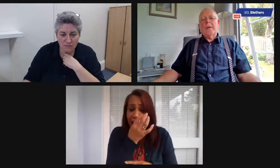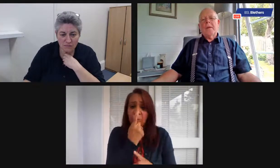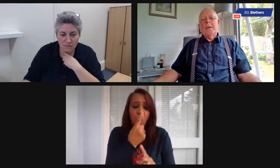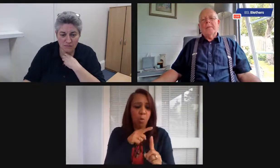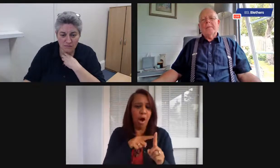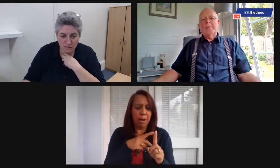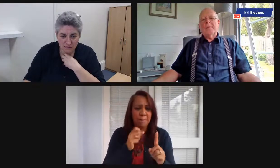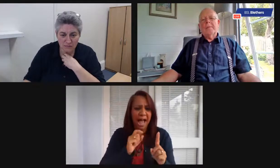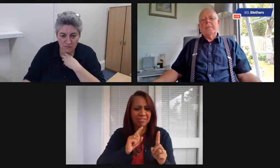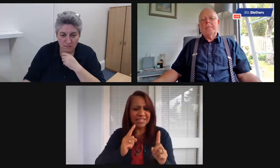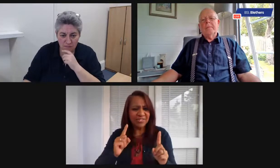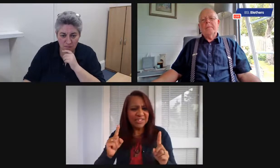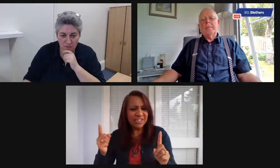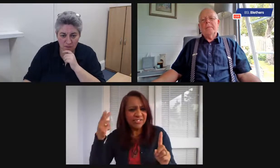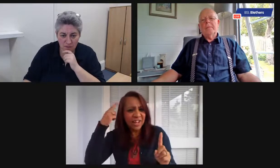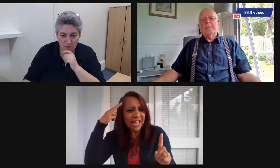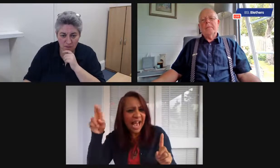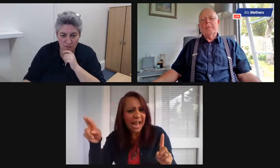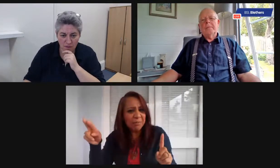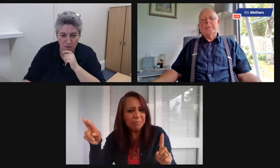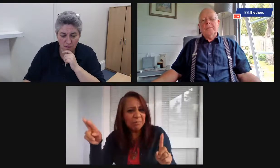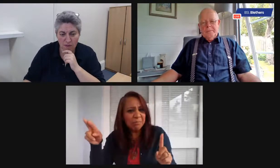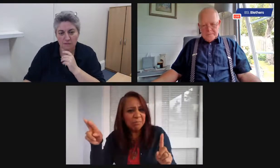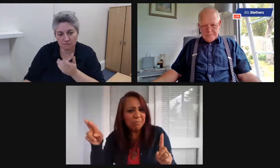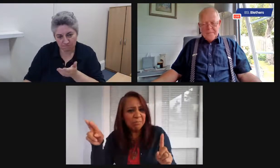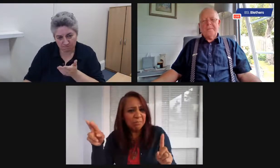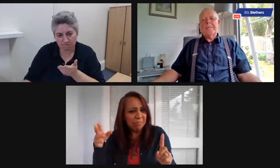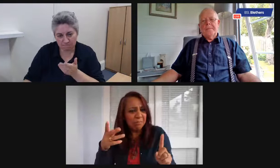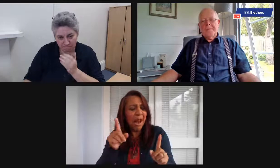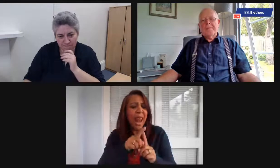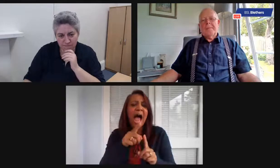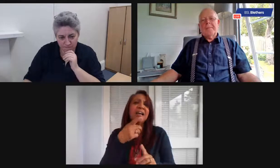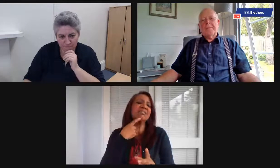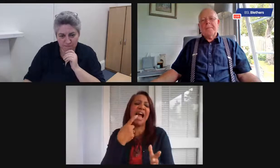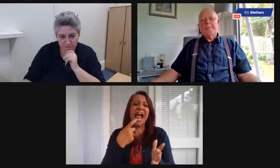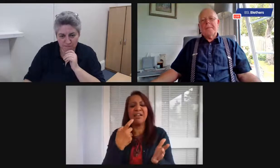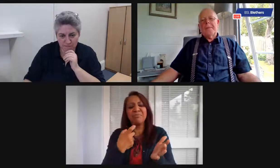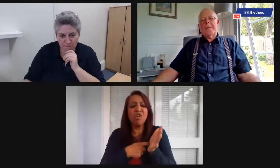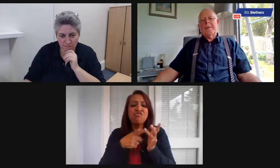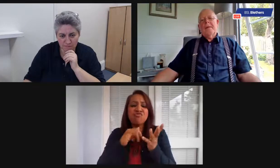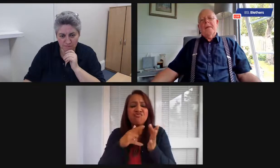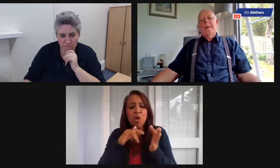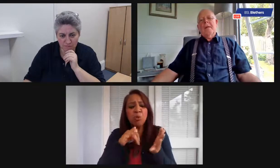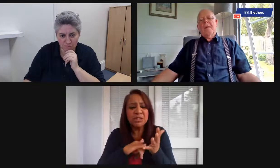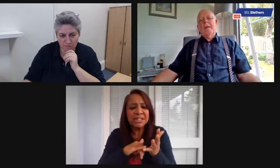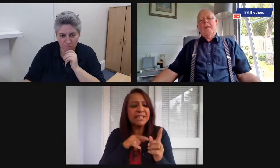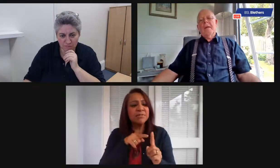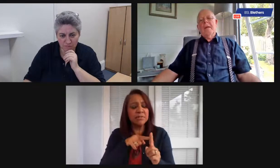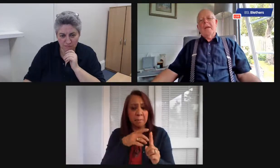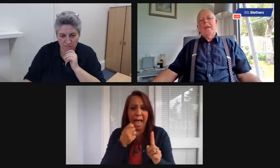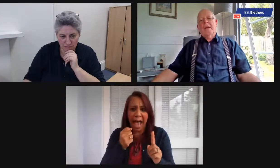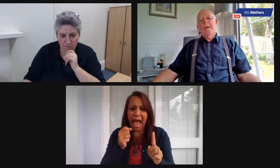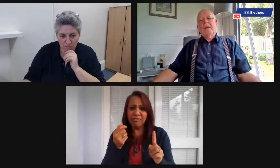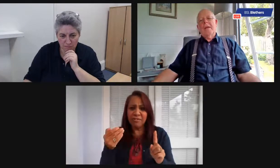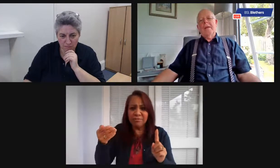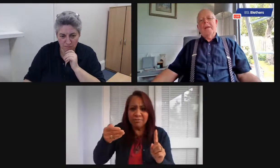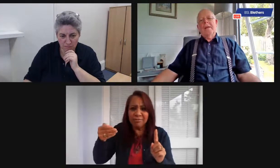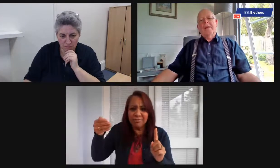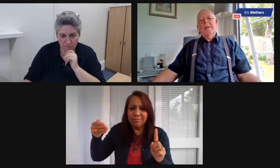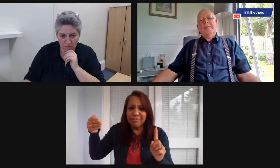I mean, one flower could maybe have many different names. So, say for example, roses.